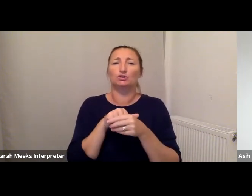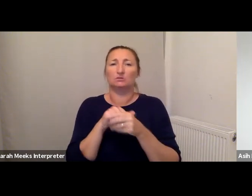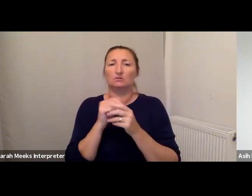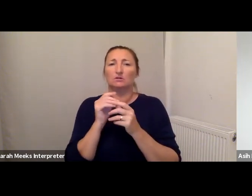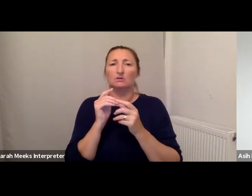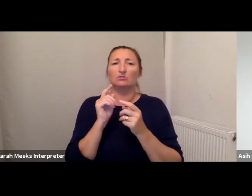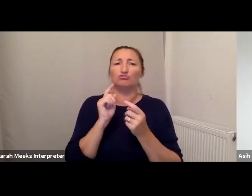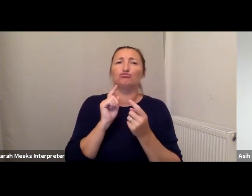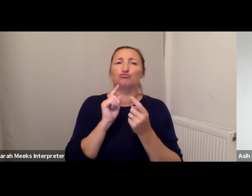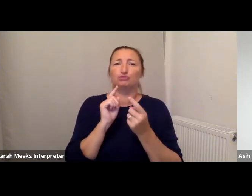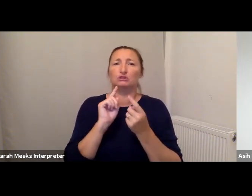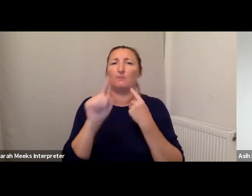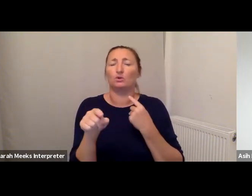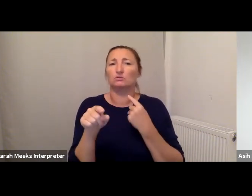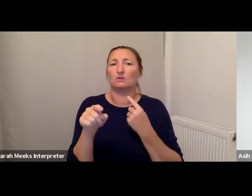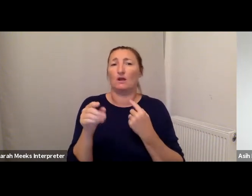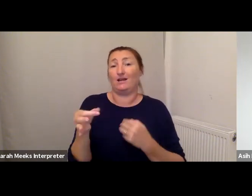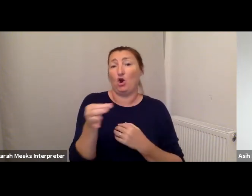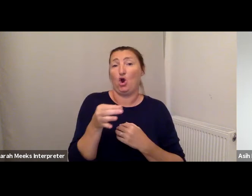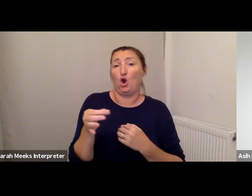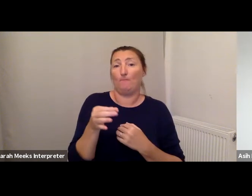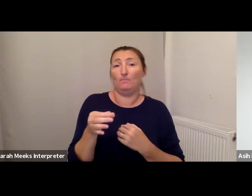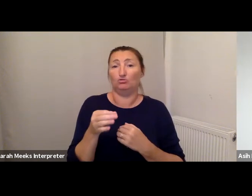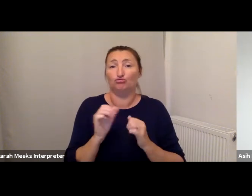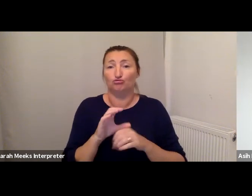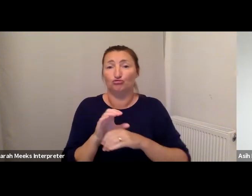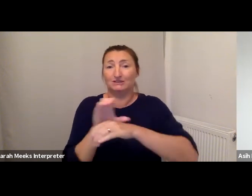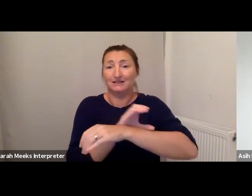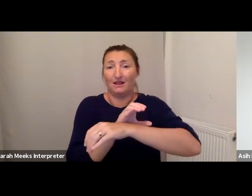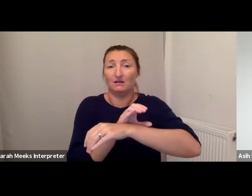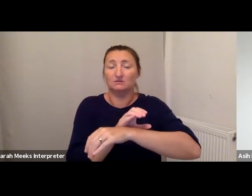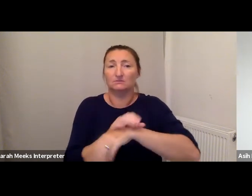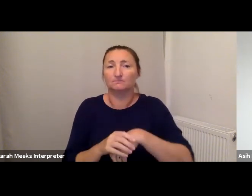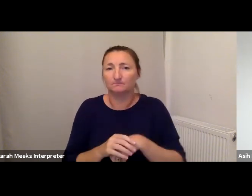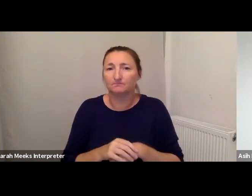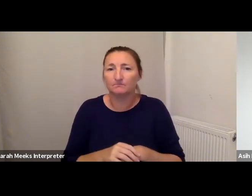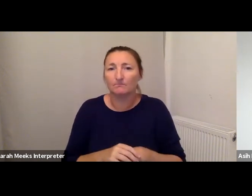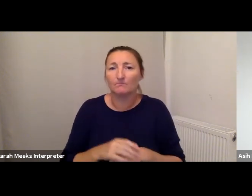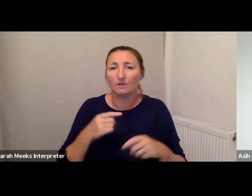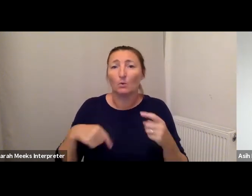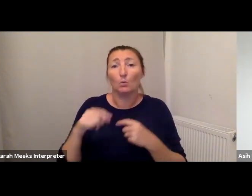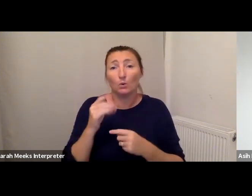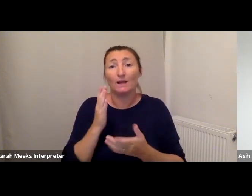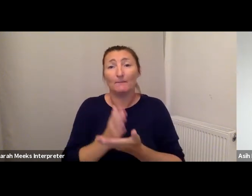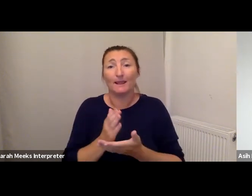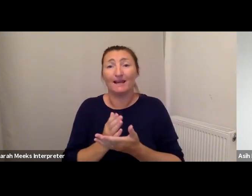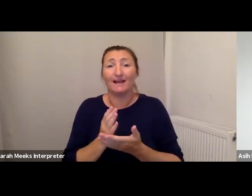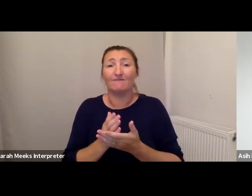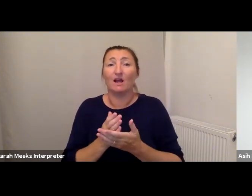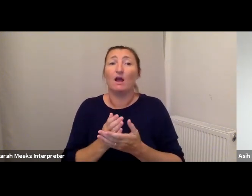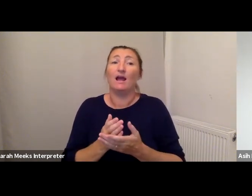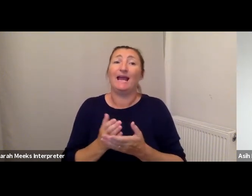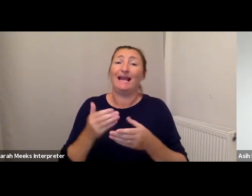Kota Kita tried to always incorporate. For Kota Kita, we believe that inclusive responses in urban